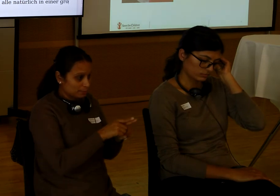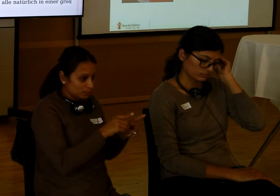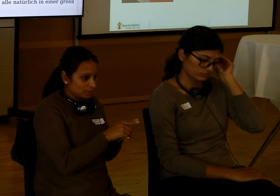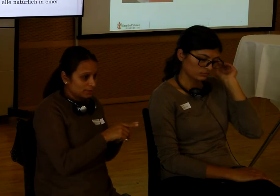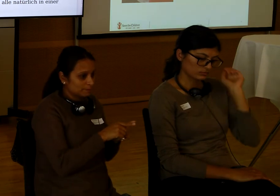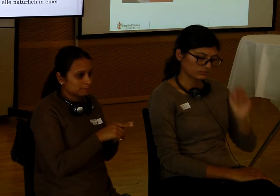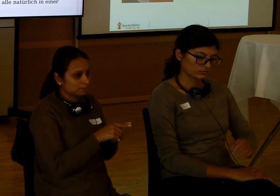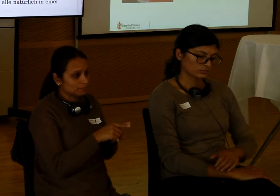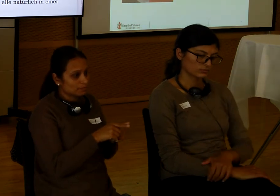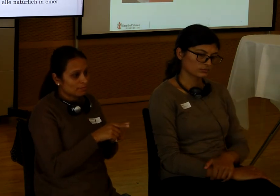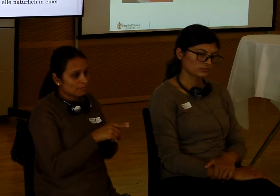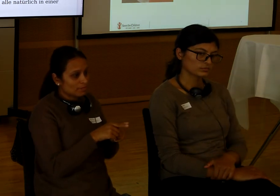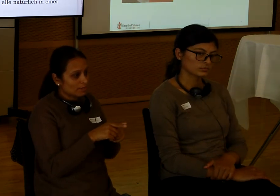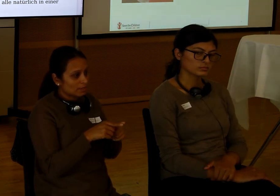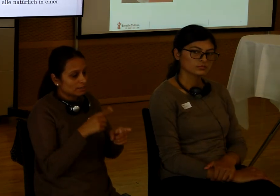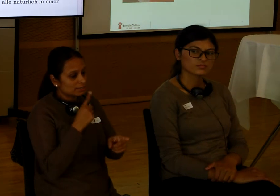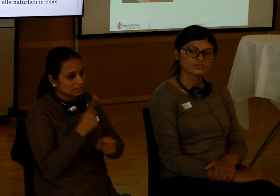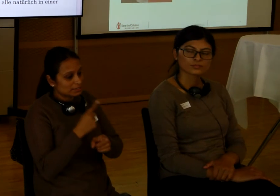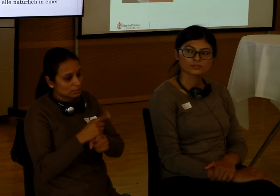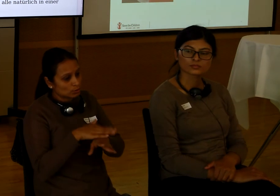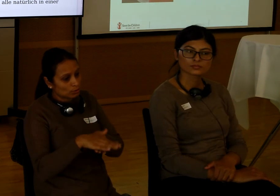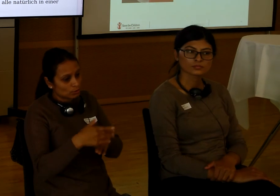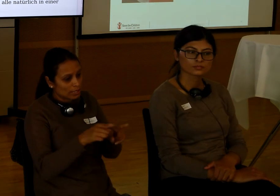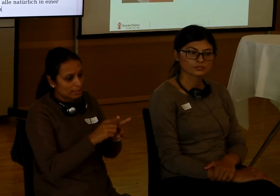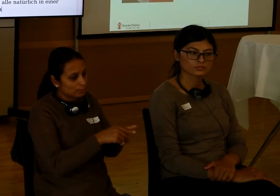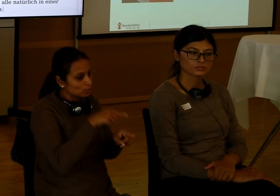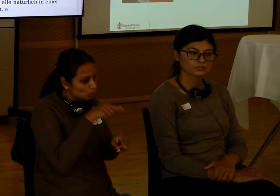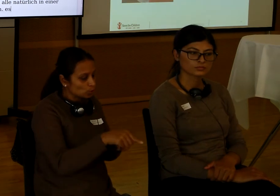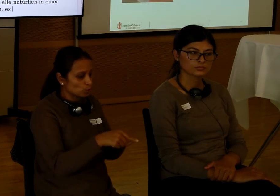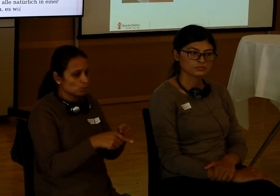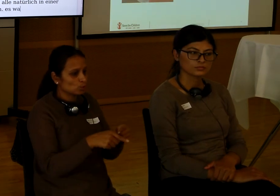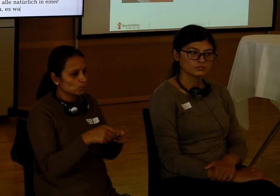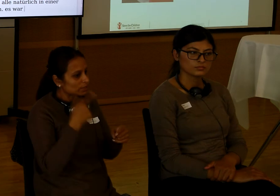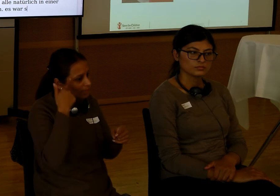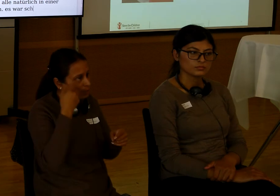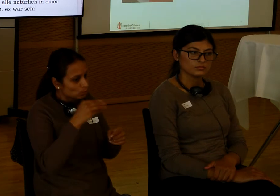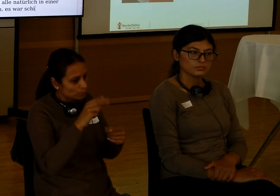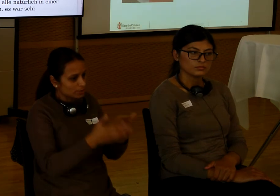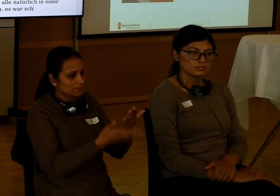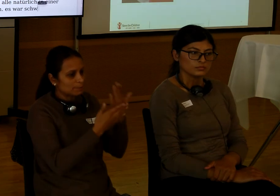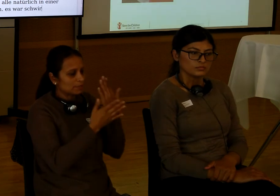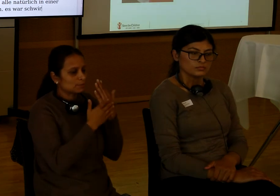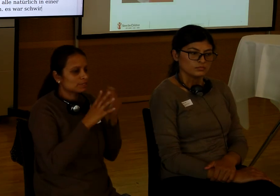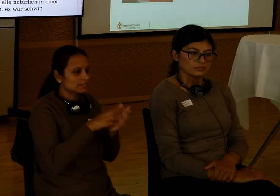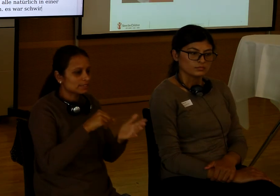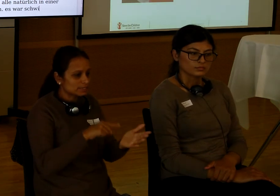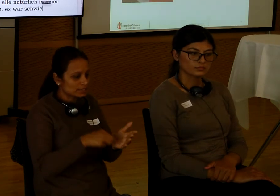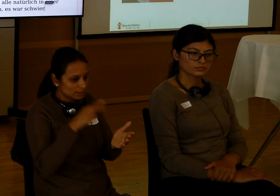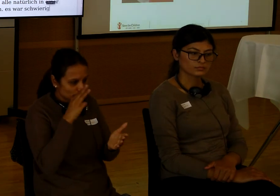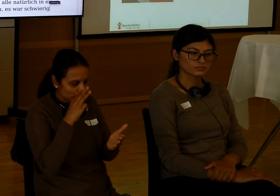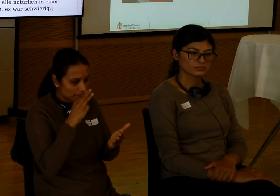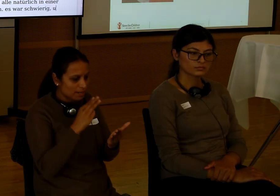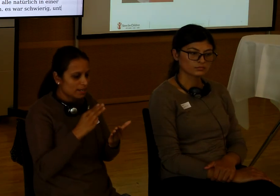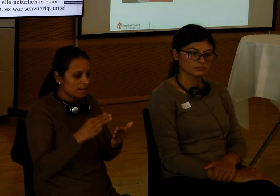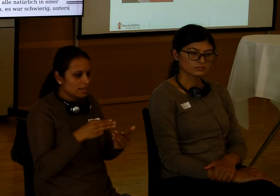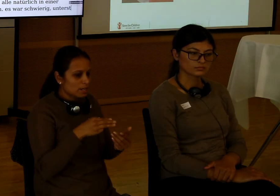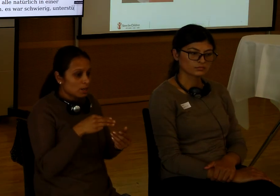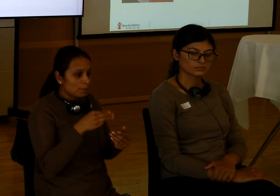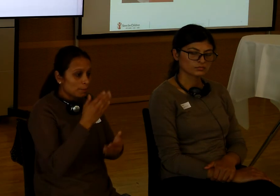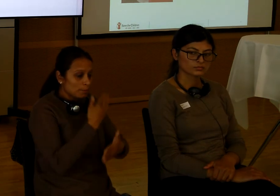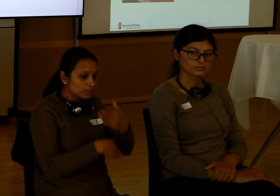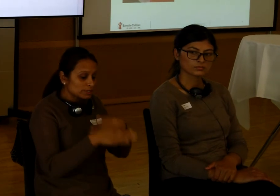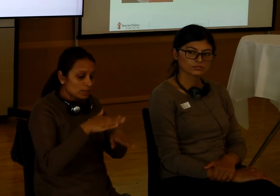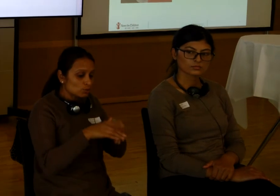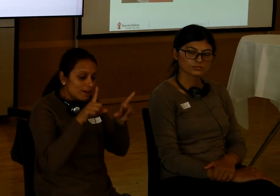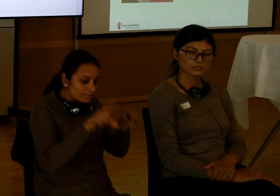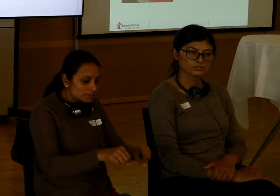with therapeutic staff at rehabilitation centers, which then prevents them from addressing the needs of the child